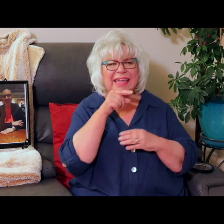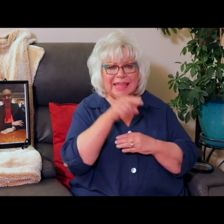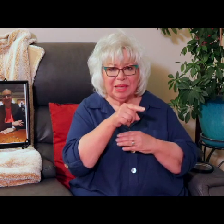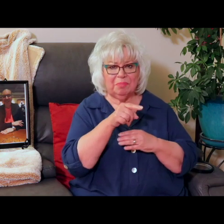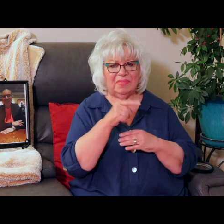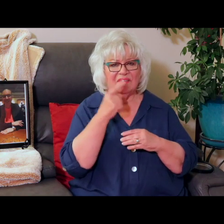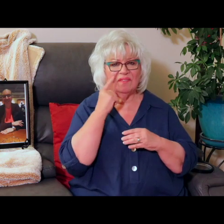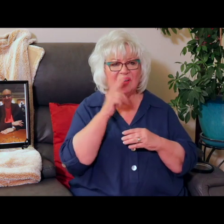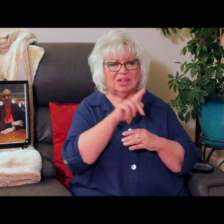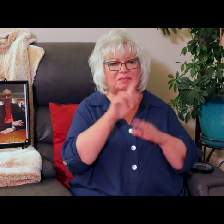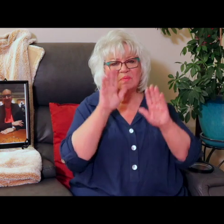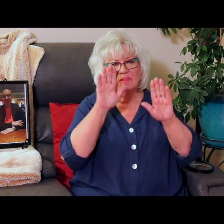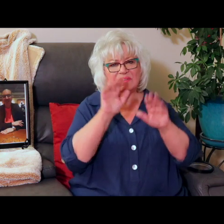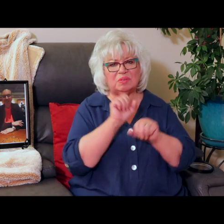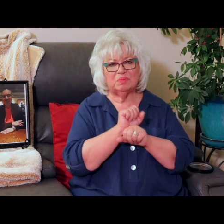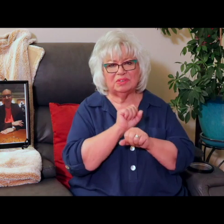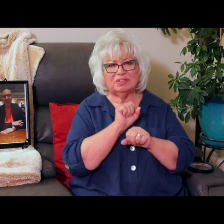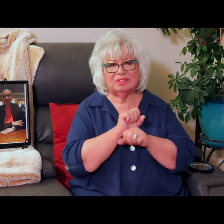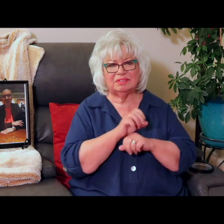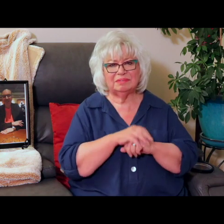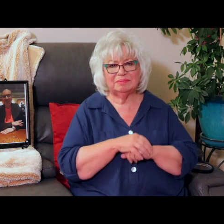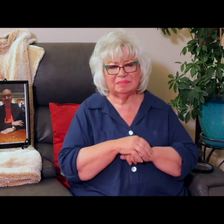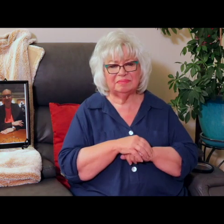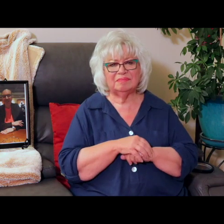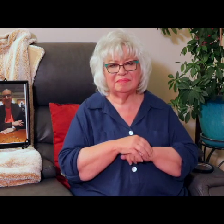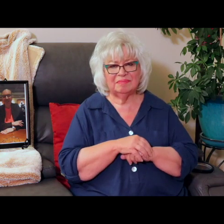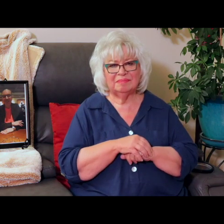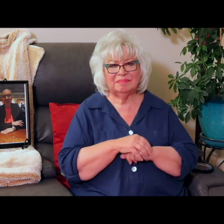And I really want to thank Len for his wonderful work.